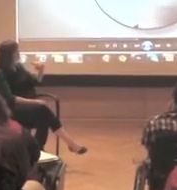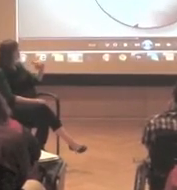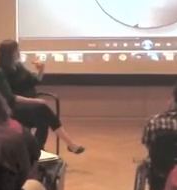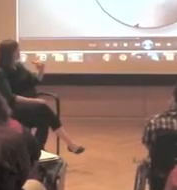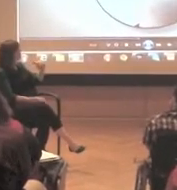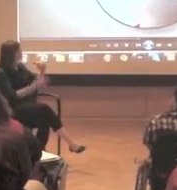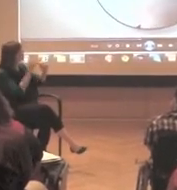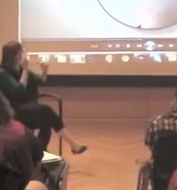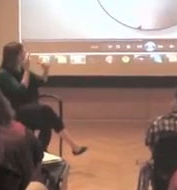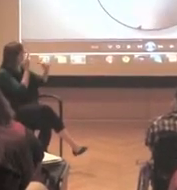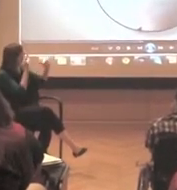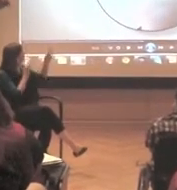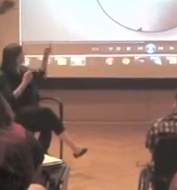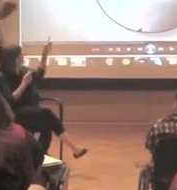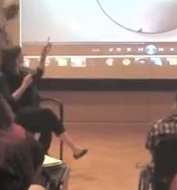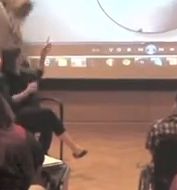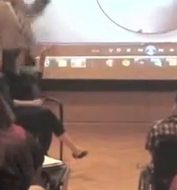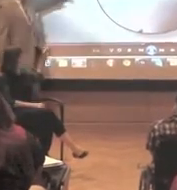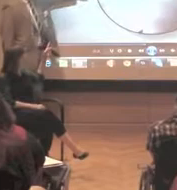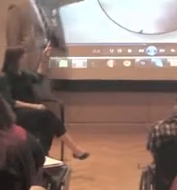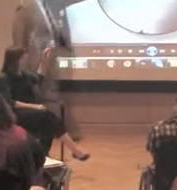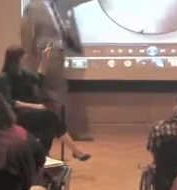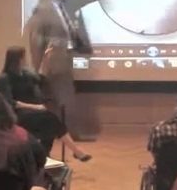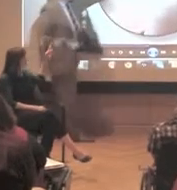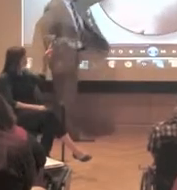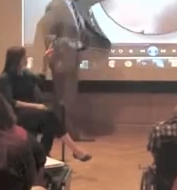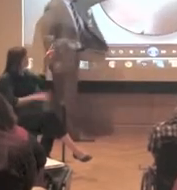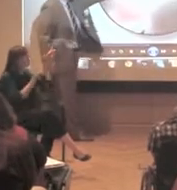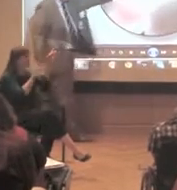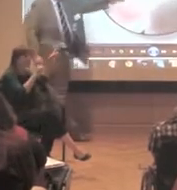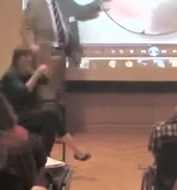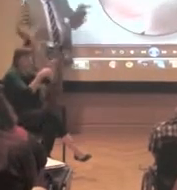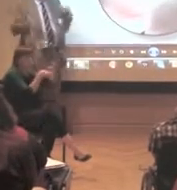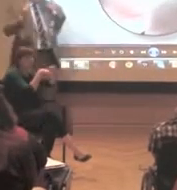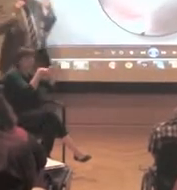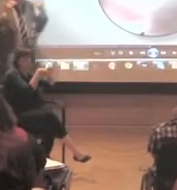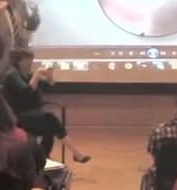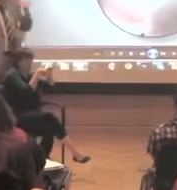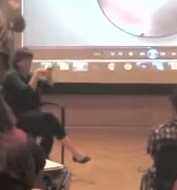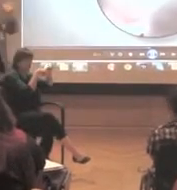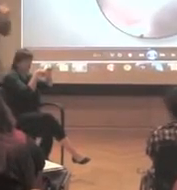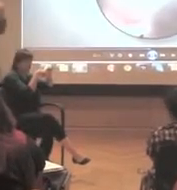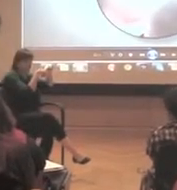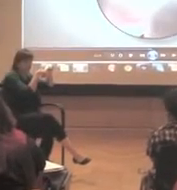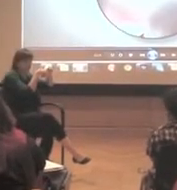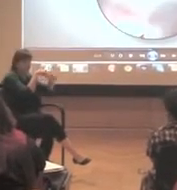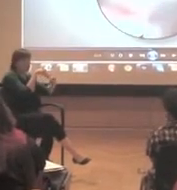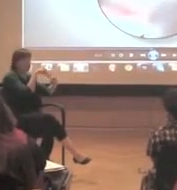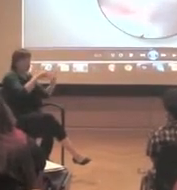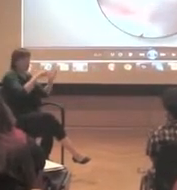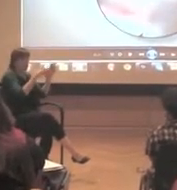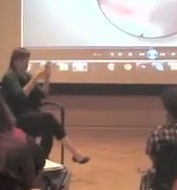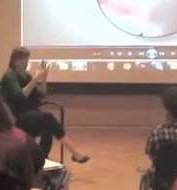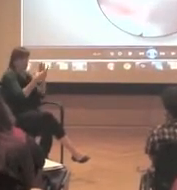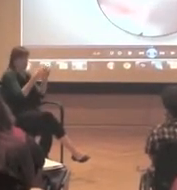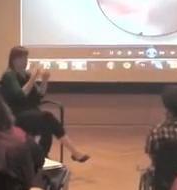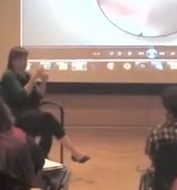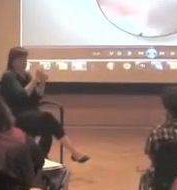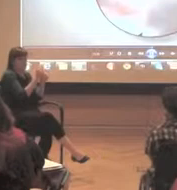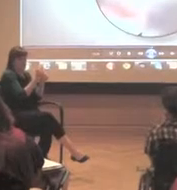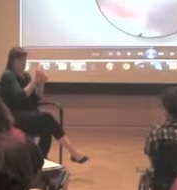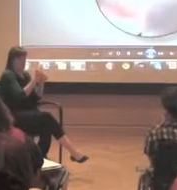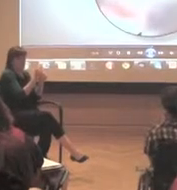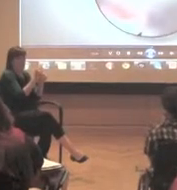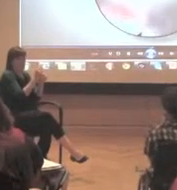And then do you see that? That's the moment that the surgeon. You see this flapping there? That's the flapping. That means we've made the hole, and